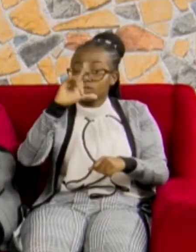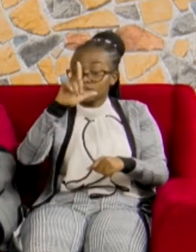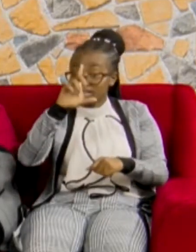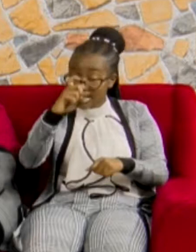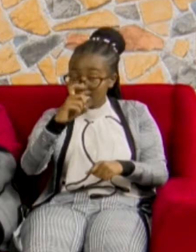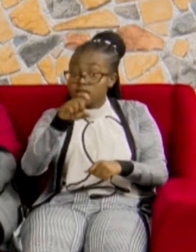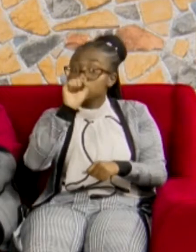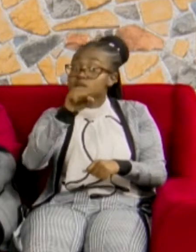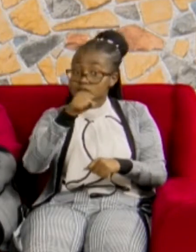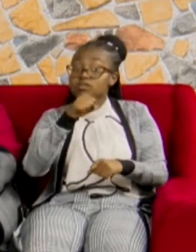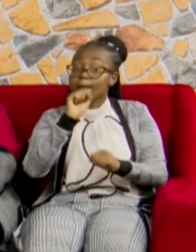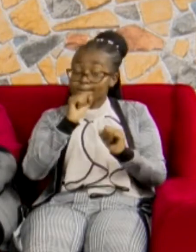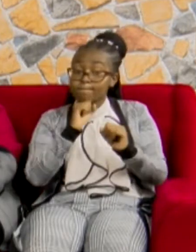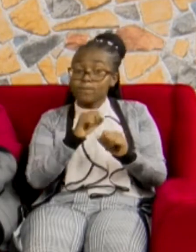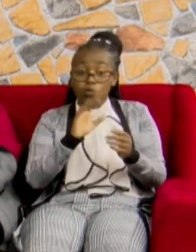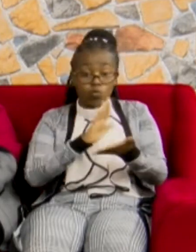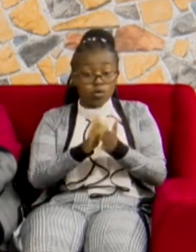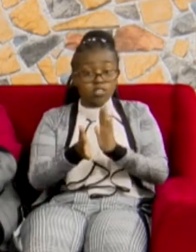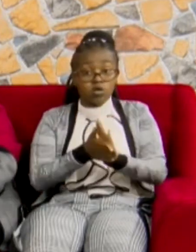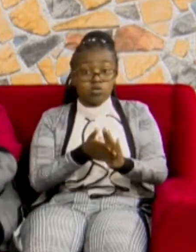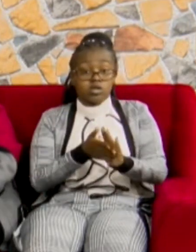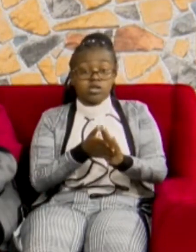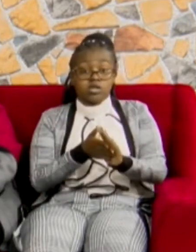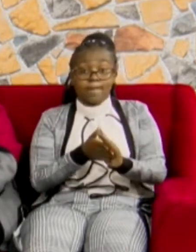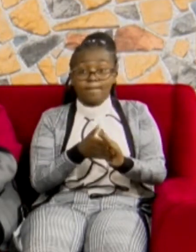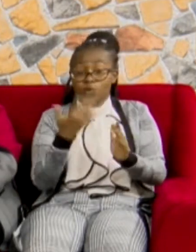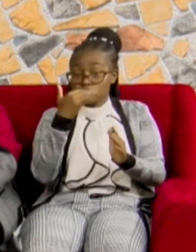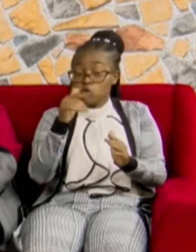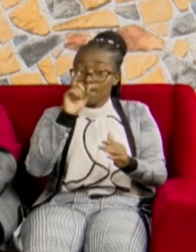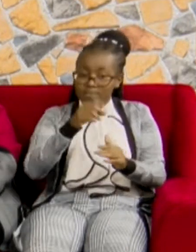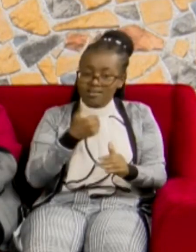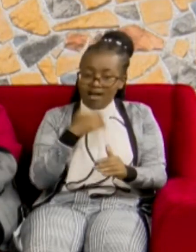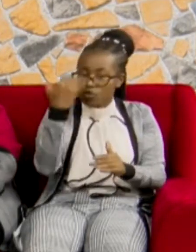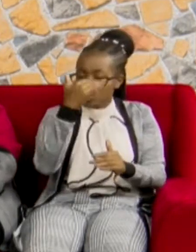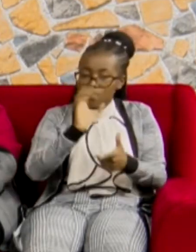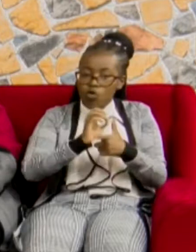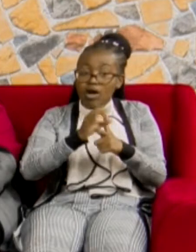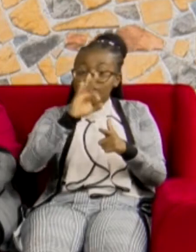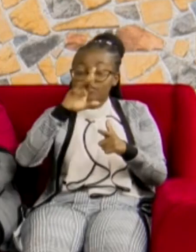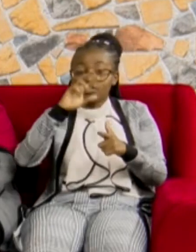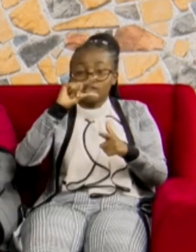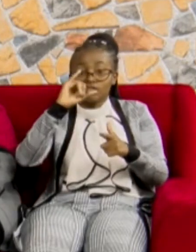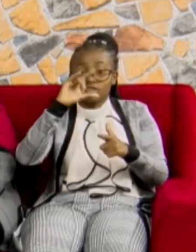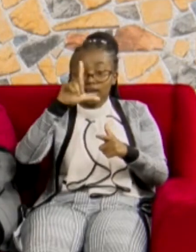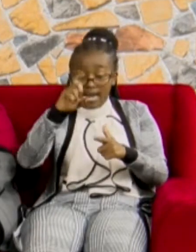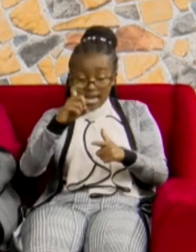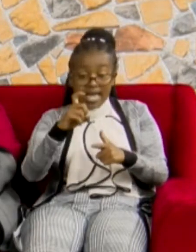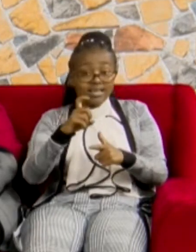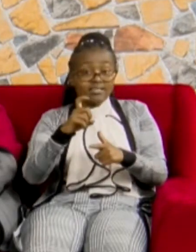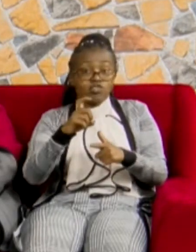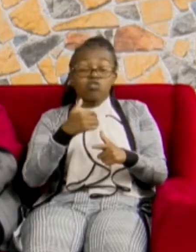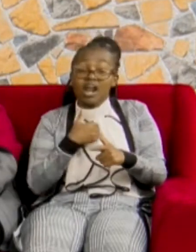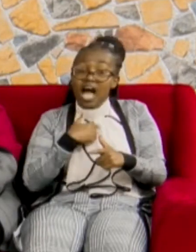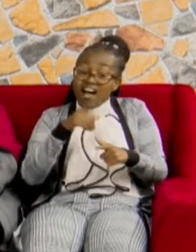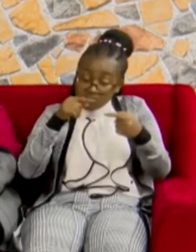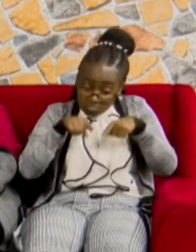come on its own without autism. Yes, it can. Okay. Yeah. So you have to have autism to have it, or can you have Fragile X just on its own. You can have Fragile